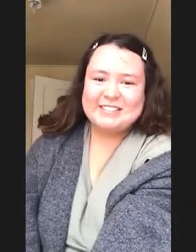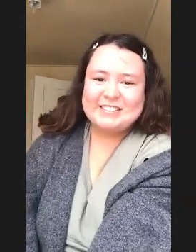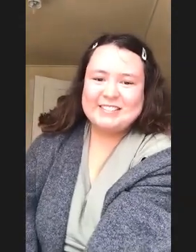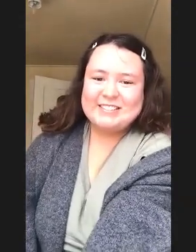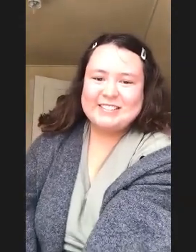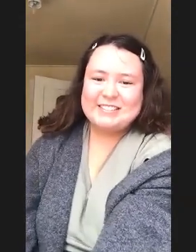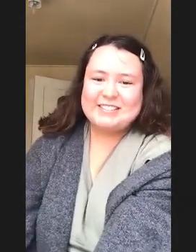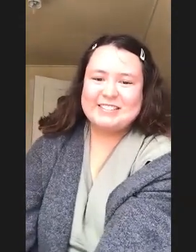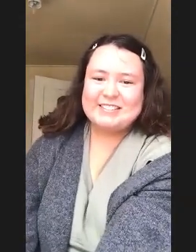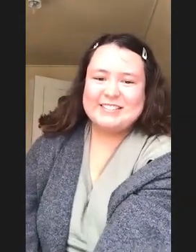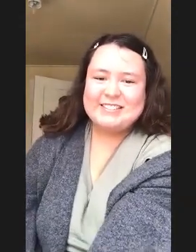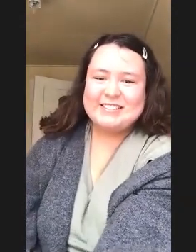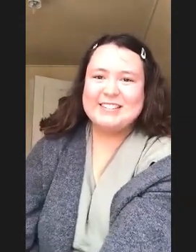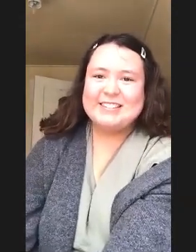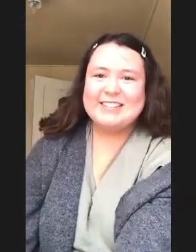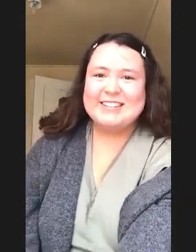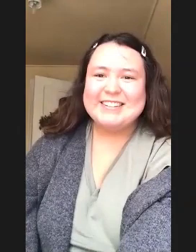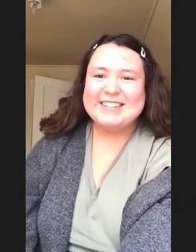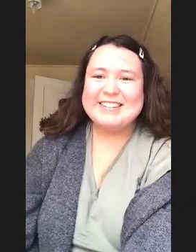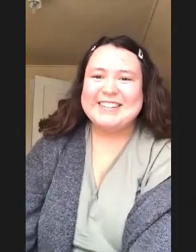Who, what, where, when, why?